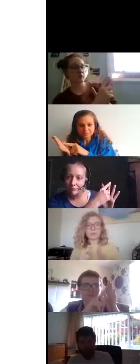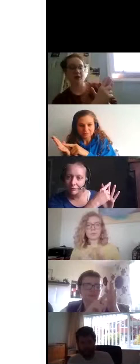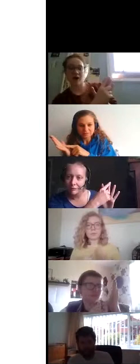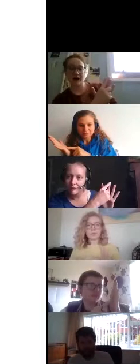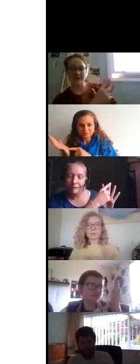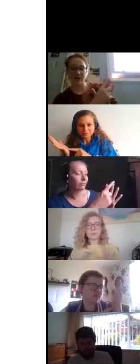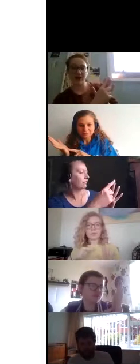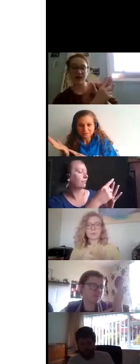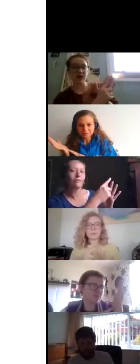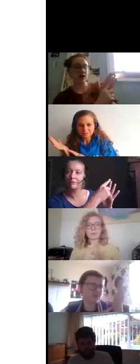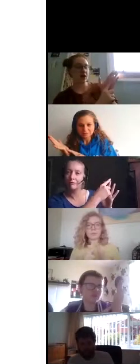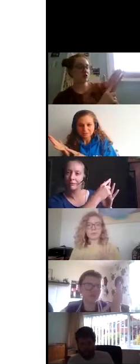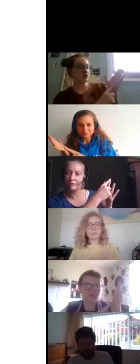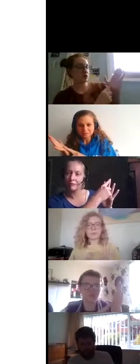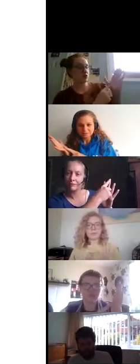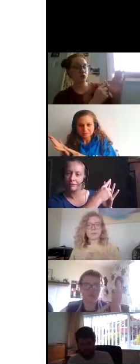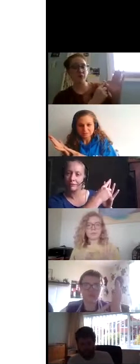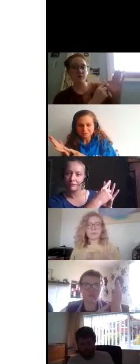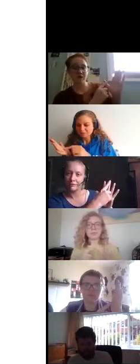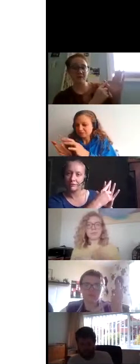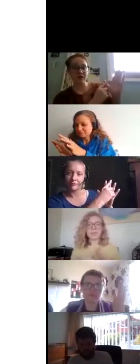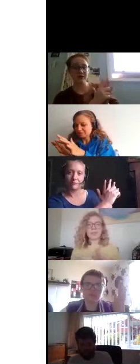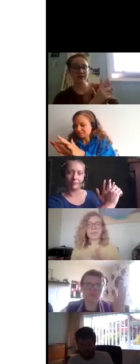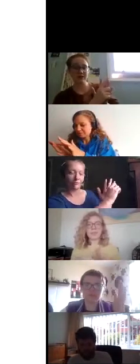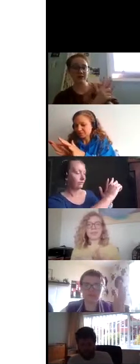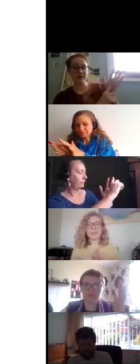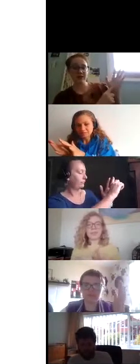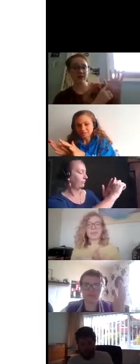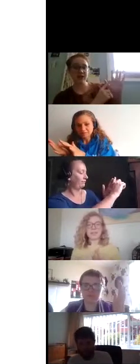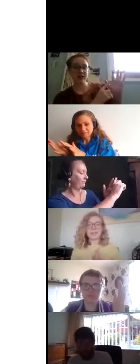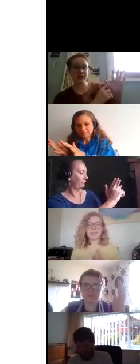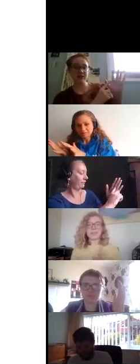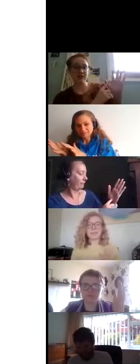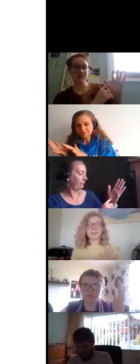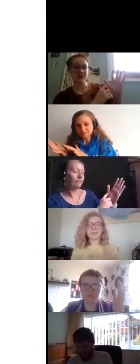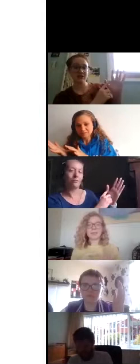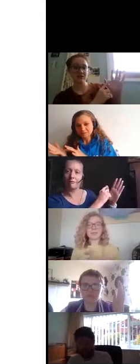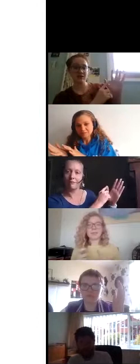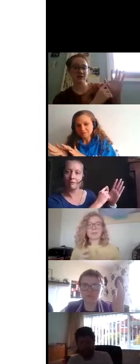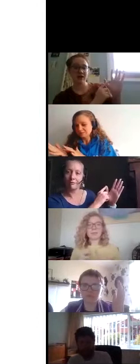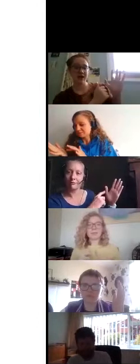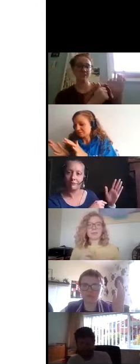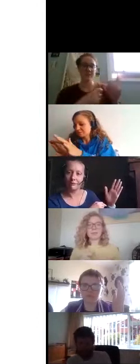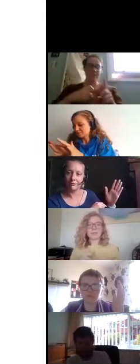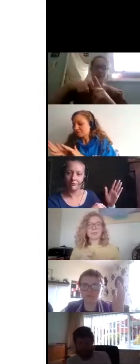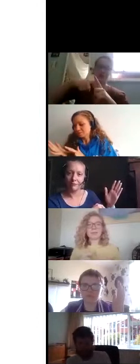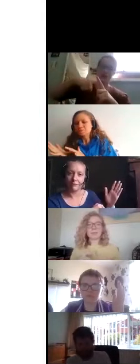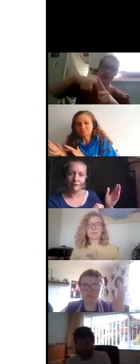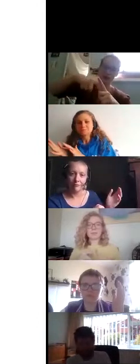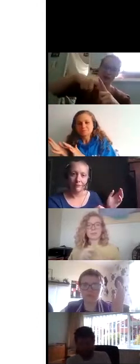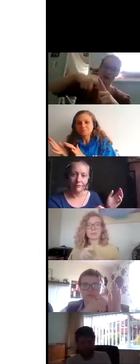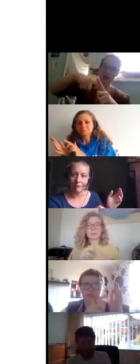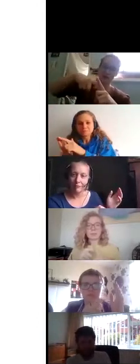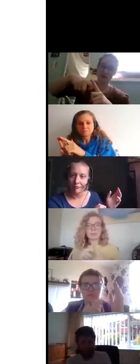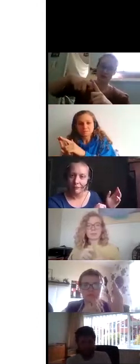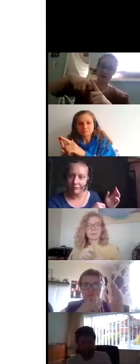going from the I finger and draw it towards your thumb. J. Yeah.